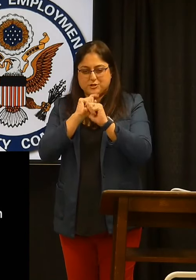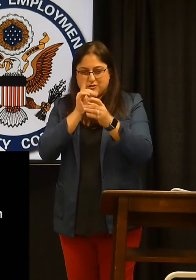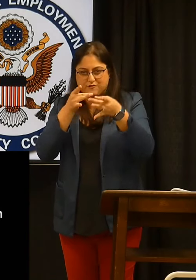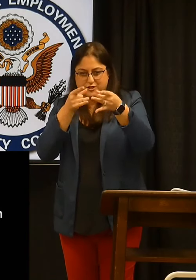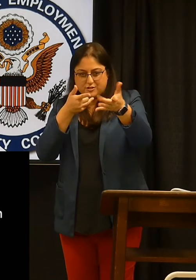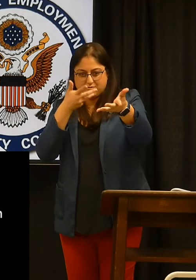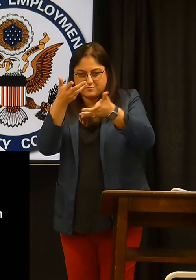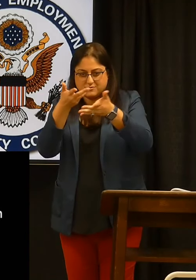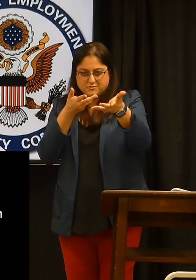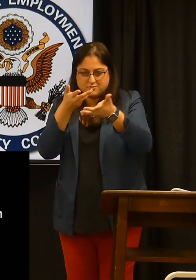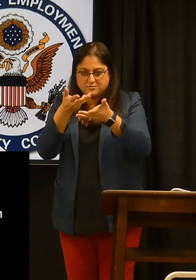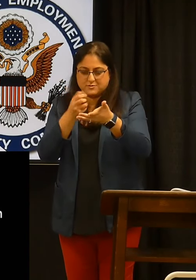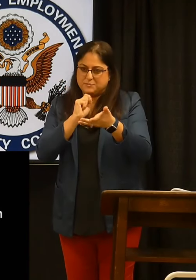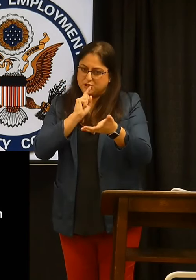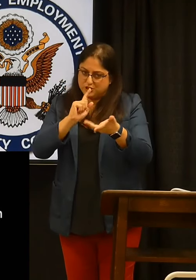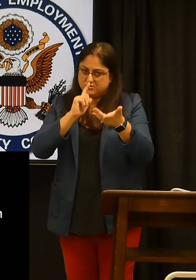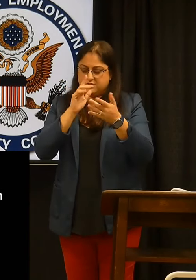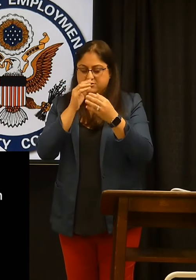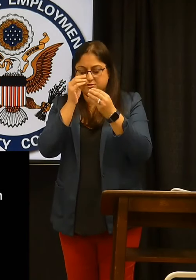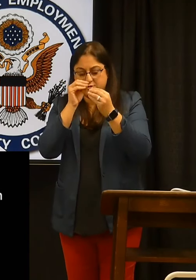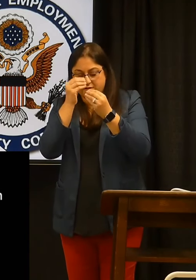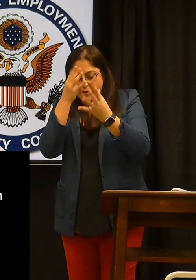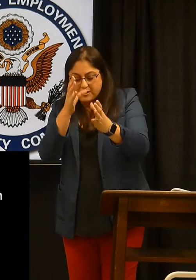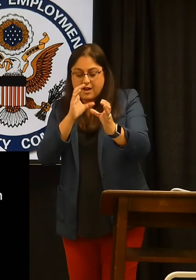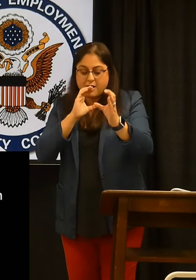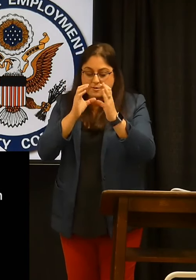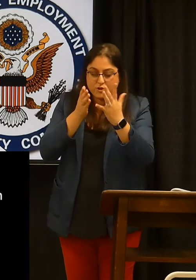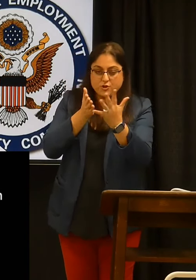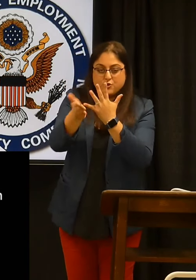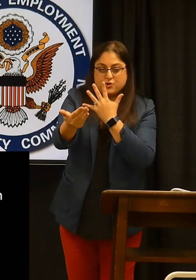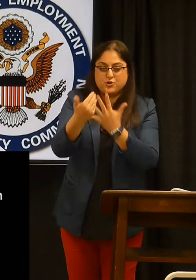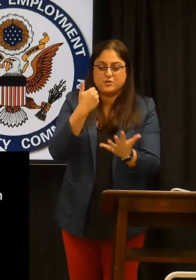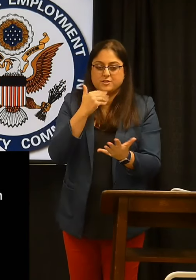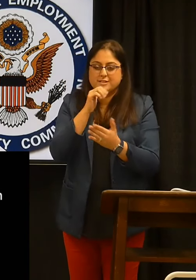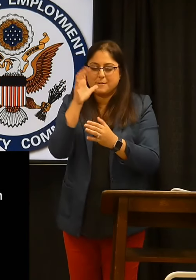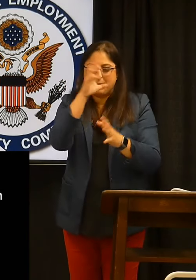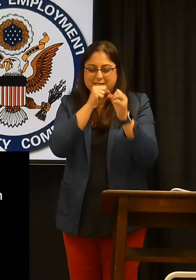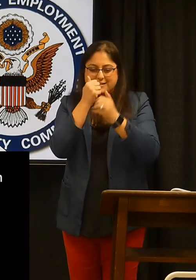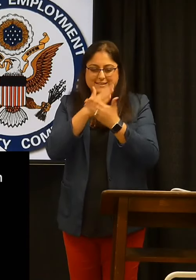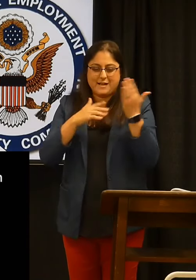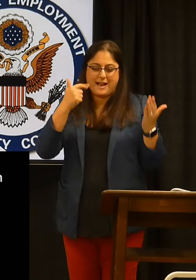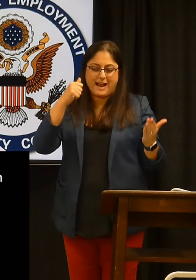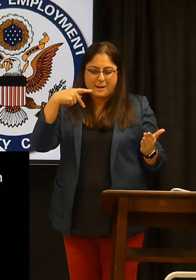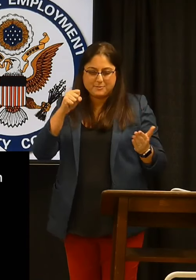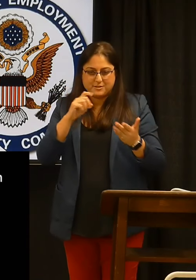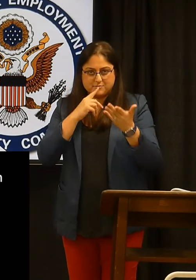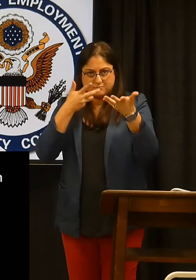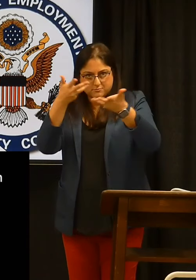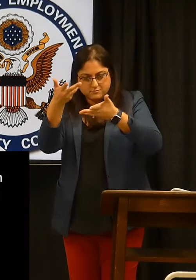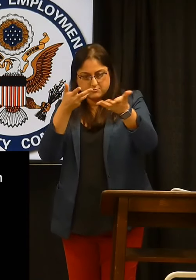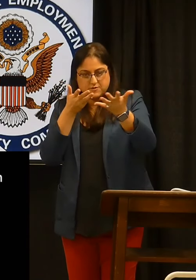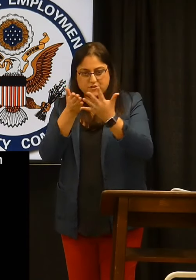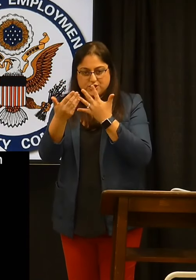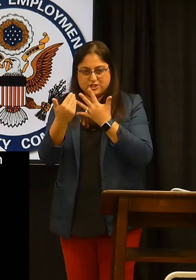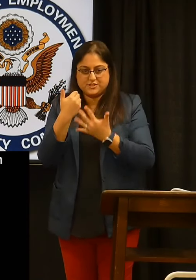Make sure that employees are able to have access to the communication and that the communication is effective, it's transparent, that there's no gaps in it, that